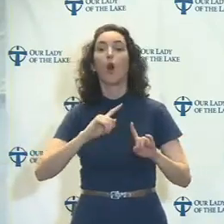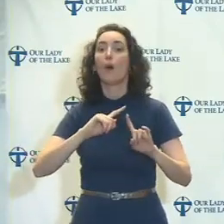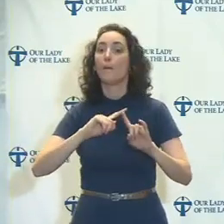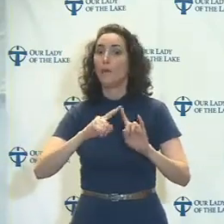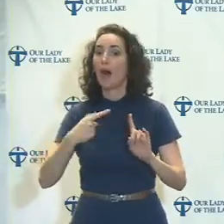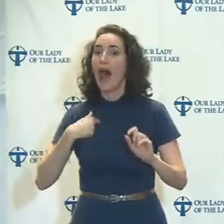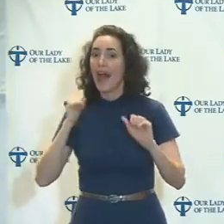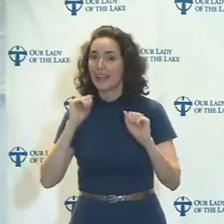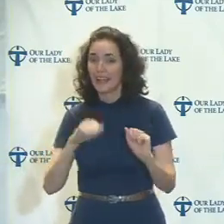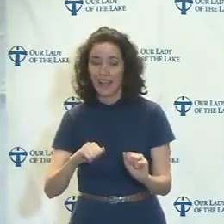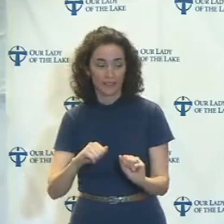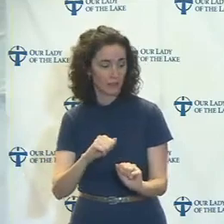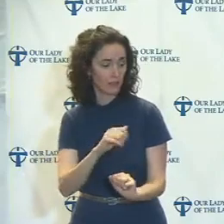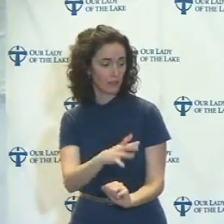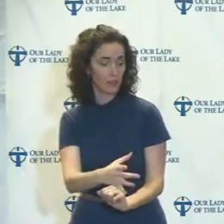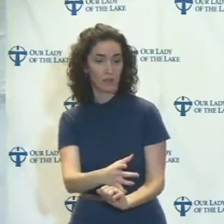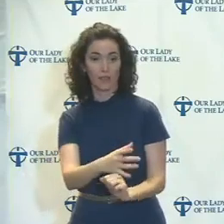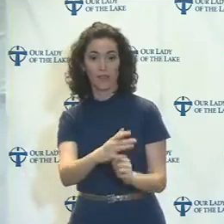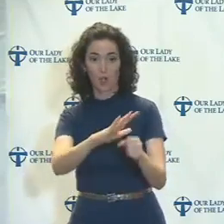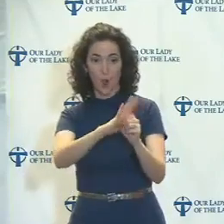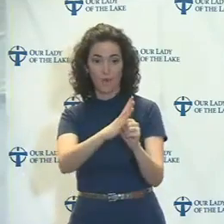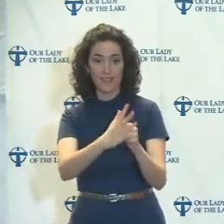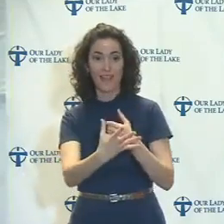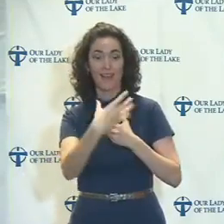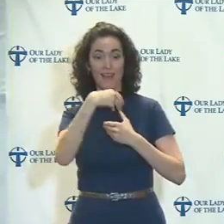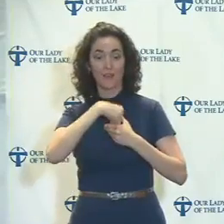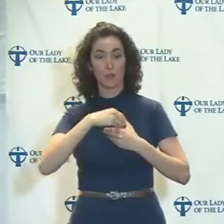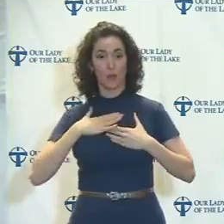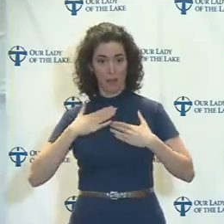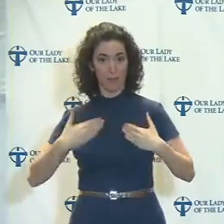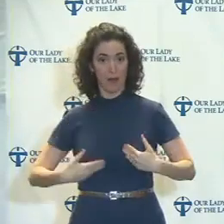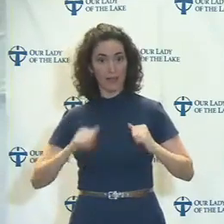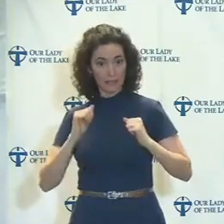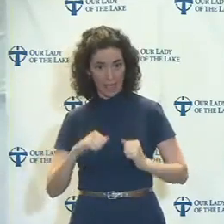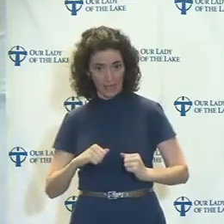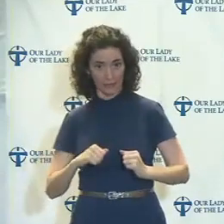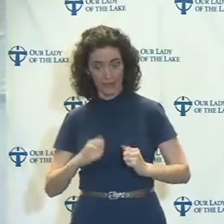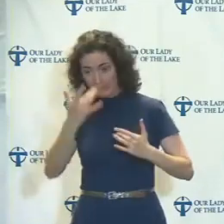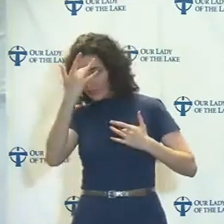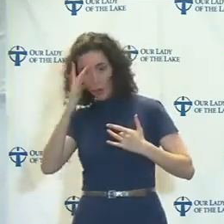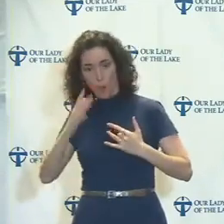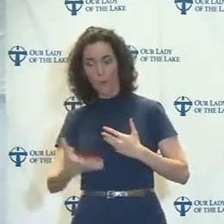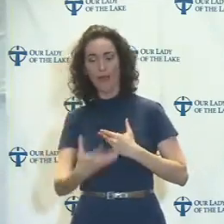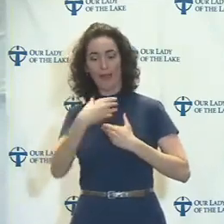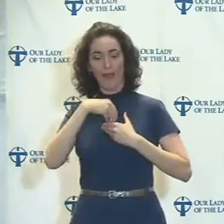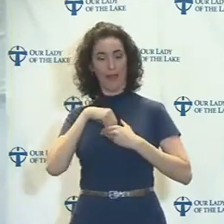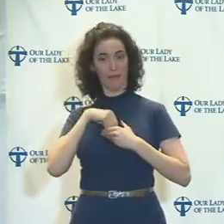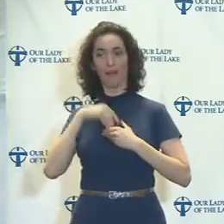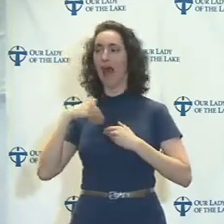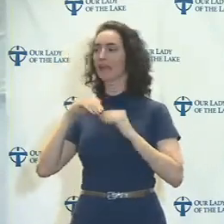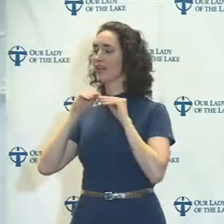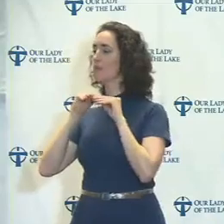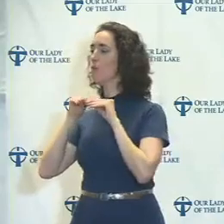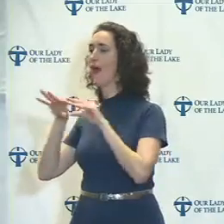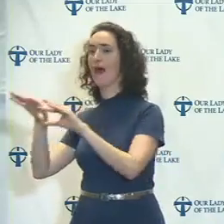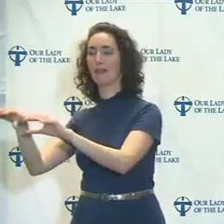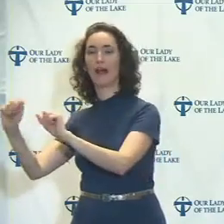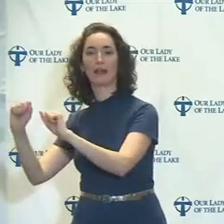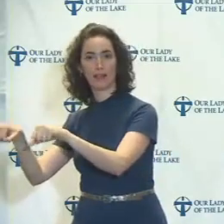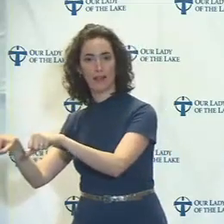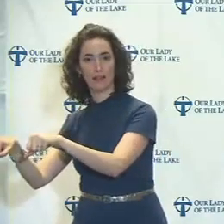you from becoming infected or infectious. And so you can still spread the virus even though it won't make you